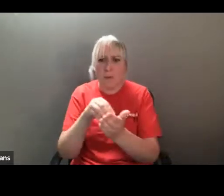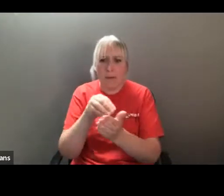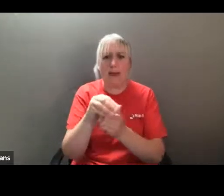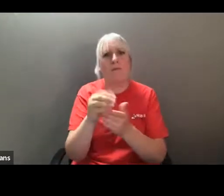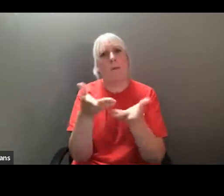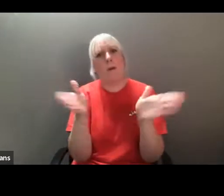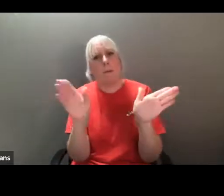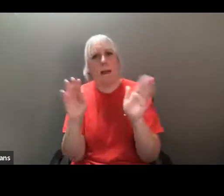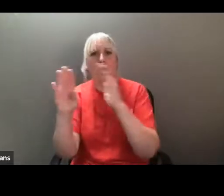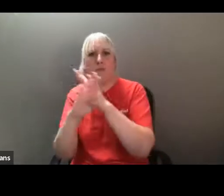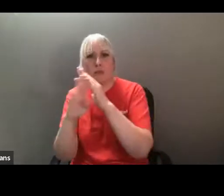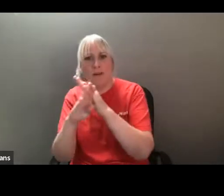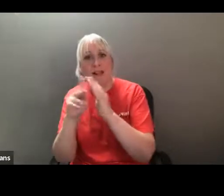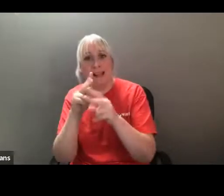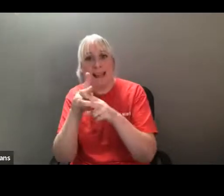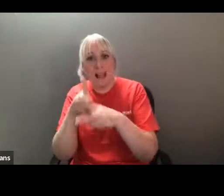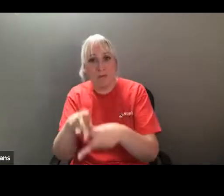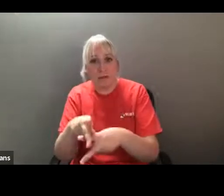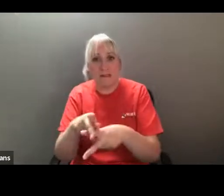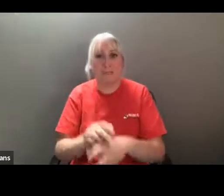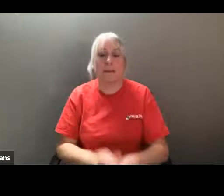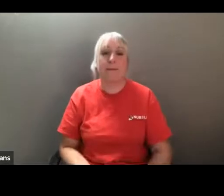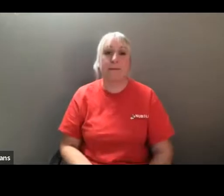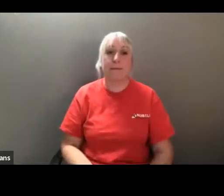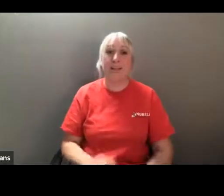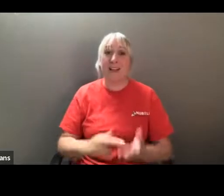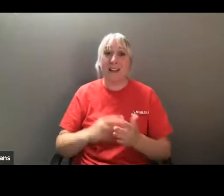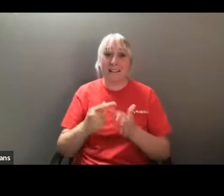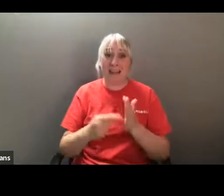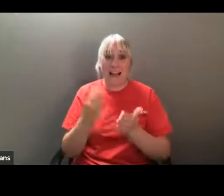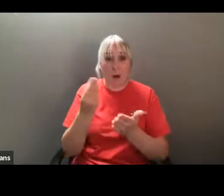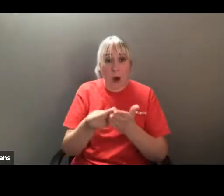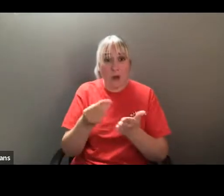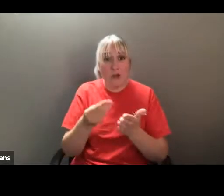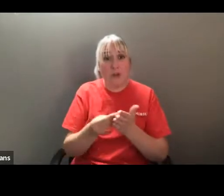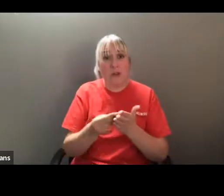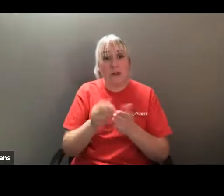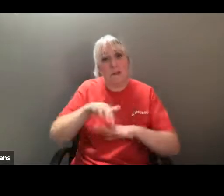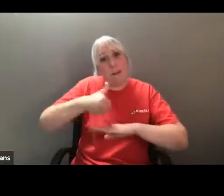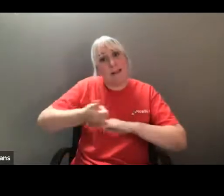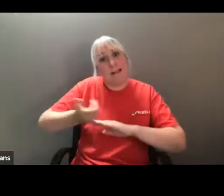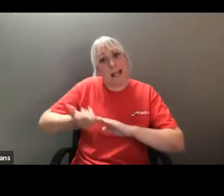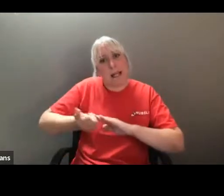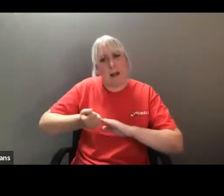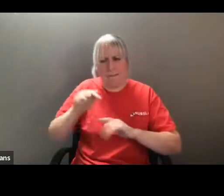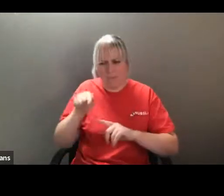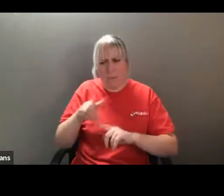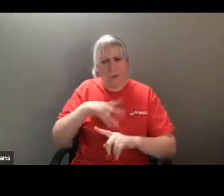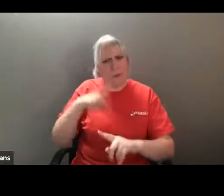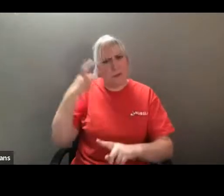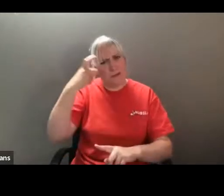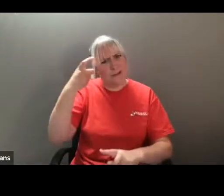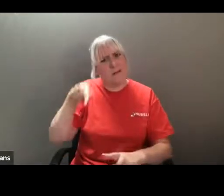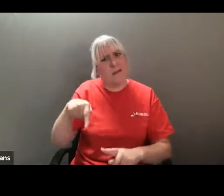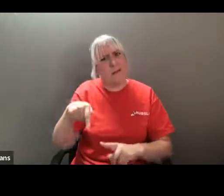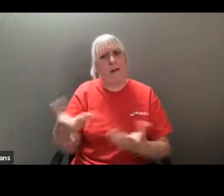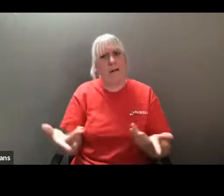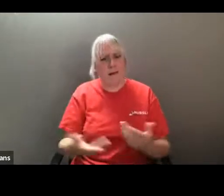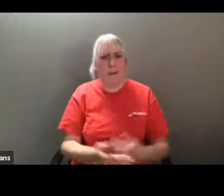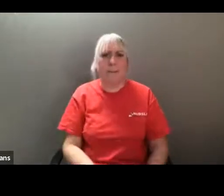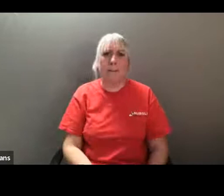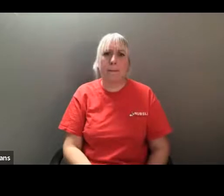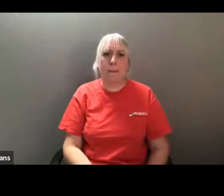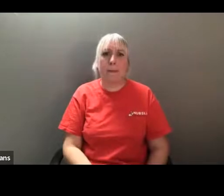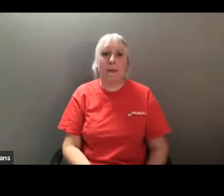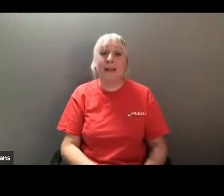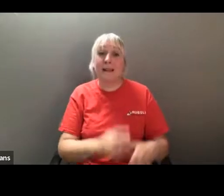In considering the net cost of a basic income, this expected saving should be factored into the calculations. Disabled people don't